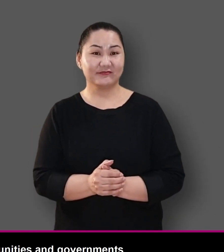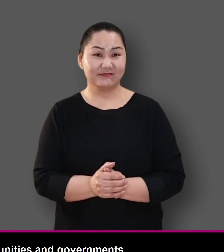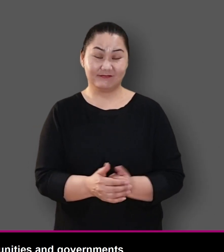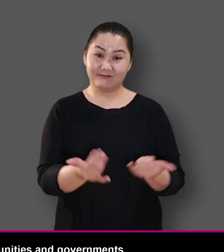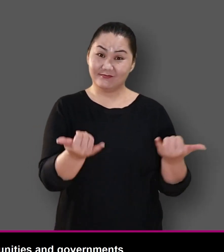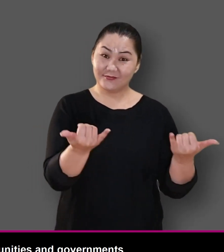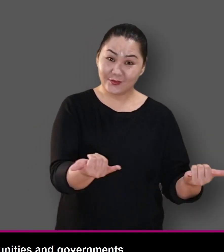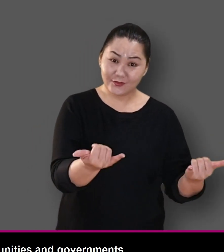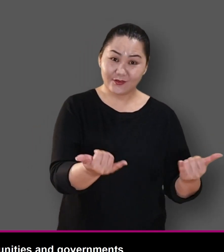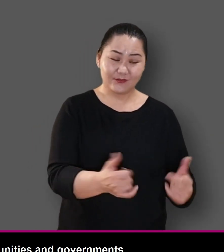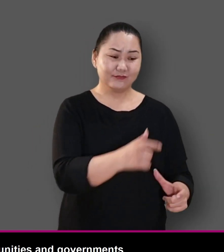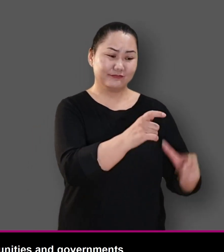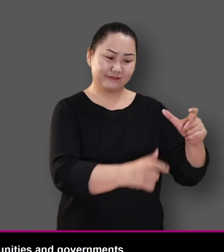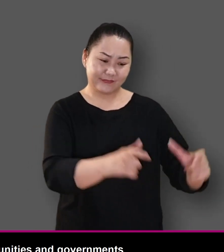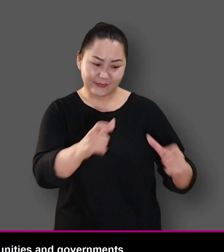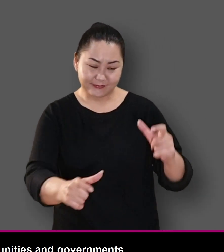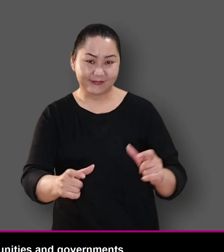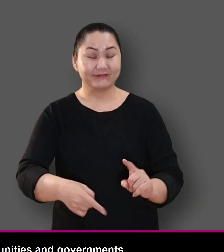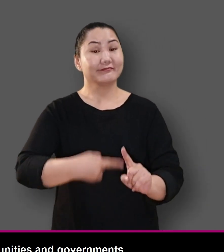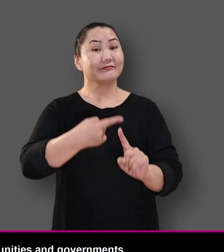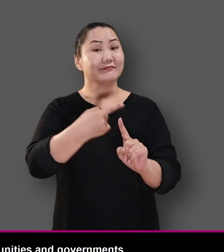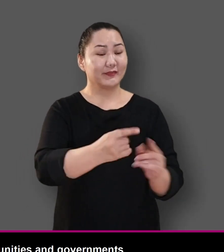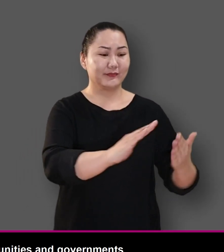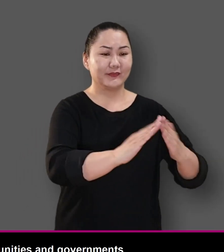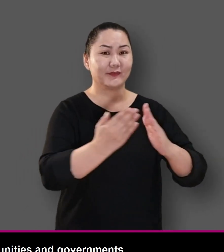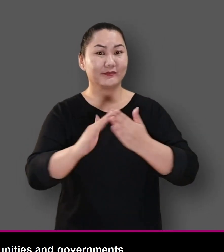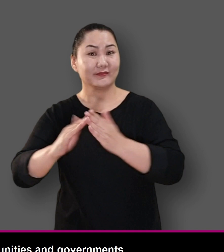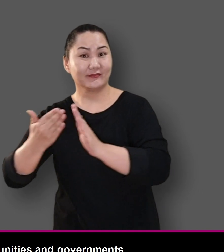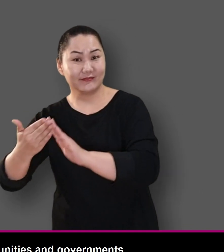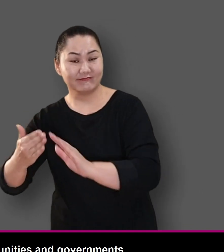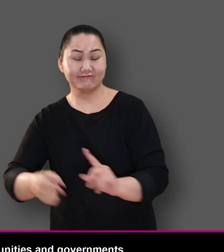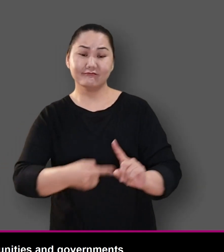Individuals, communities, and governments